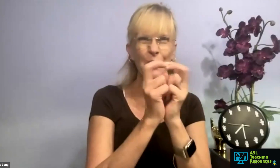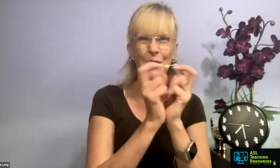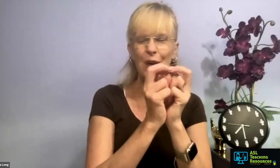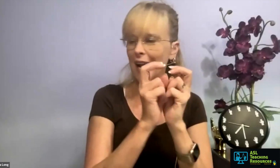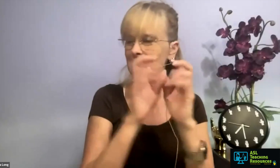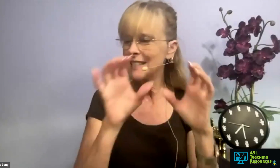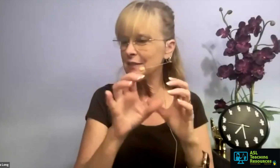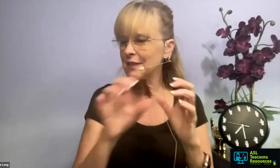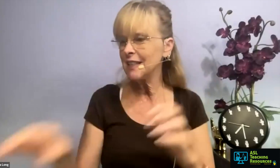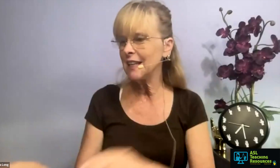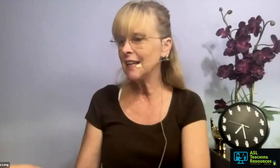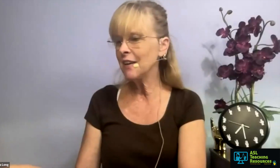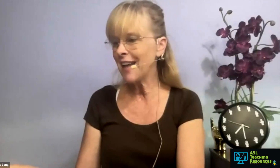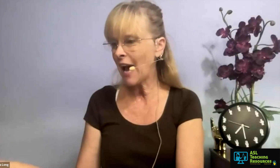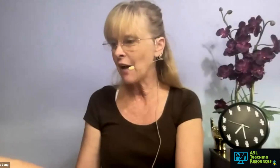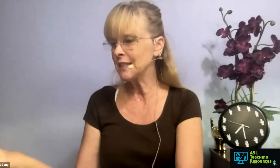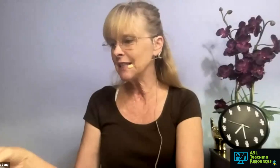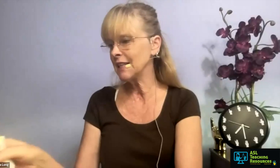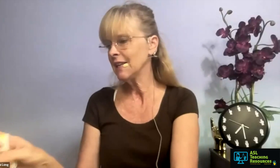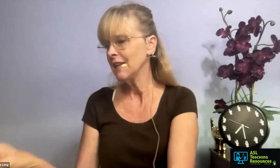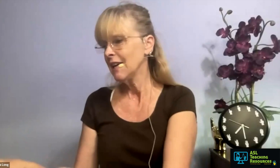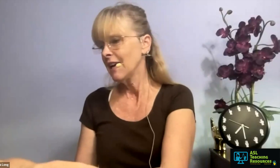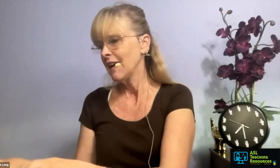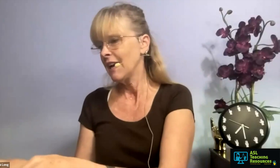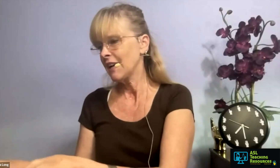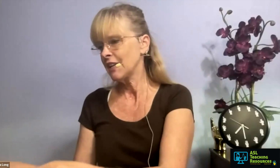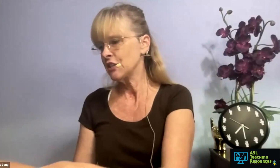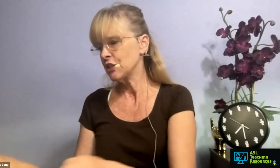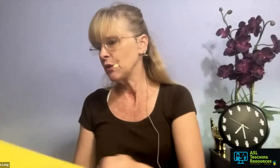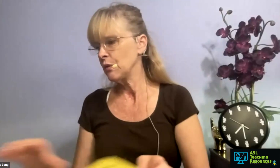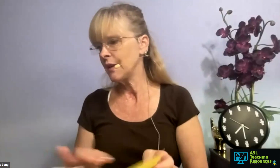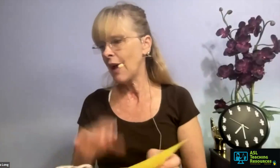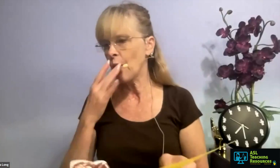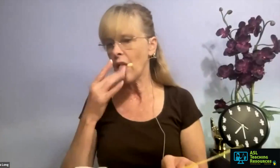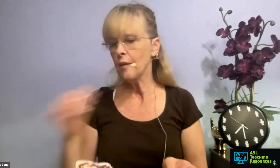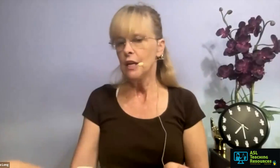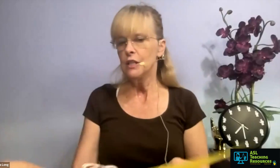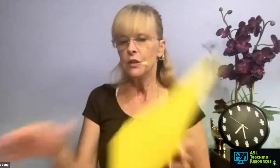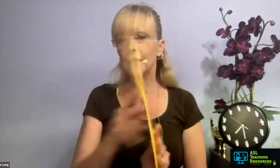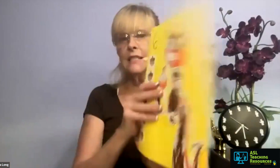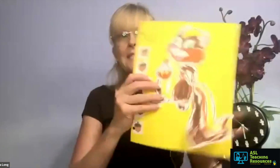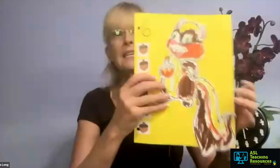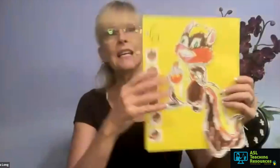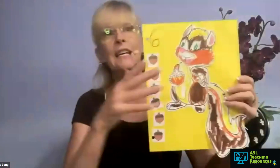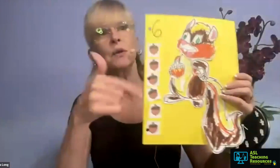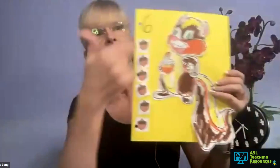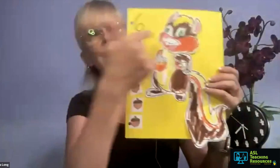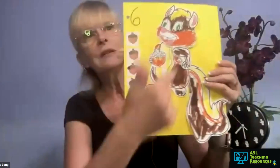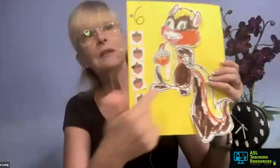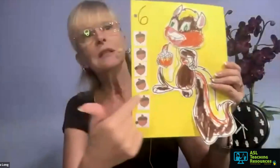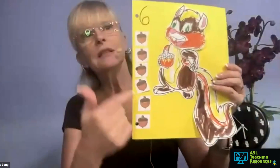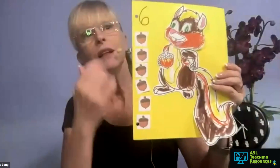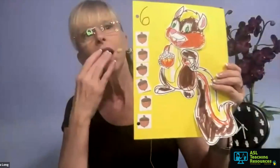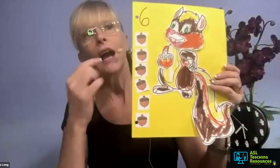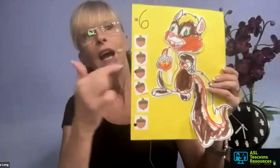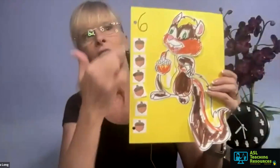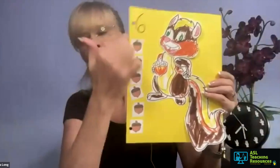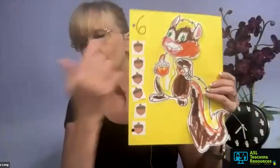squirrel activity of counting, and I can show you that one. So this is the end result, and you write